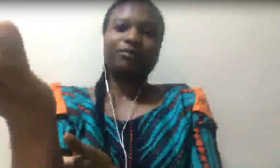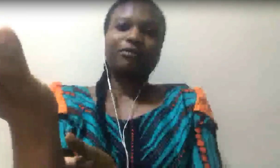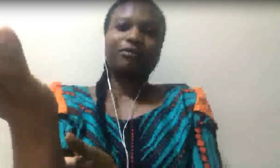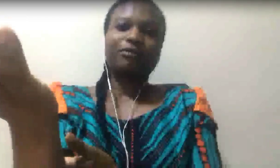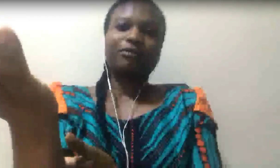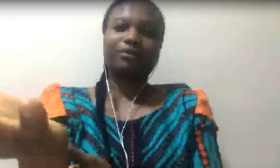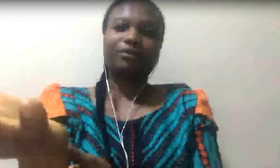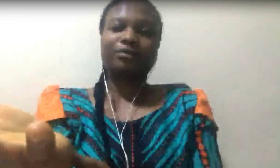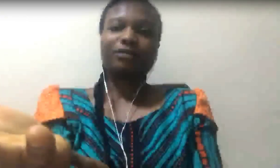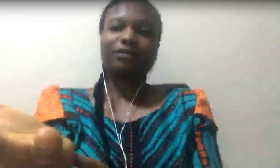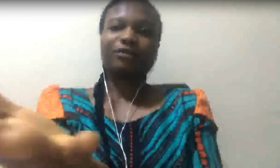Good afternoon.